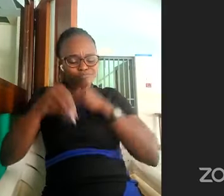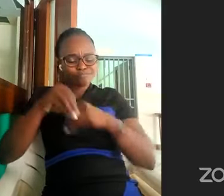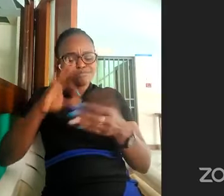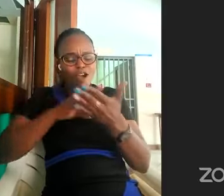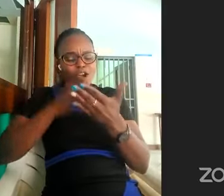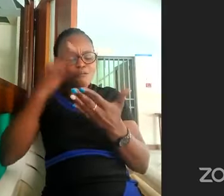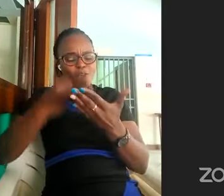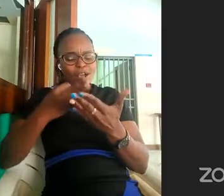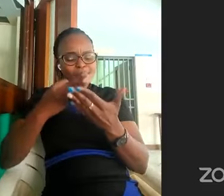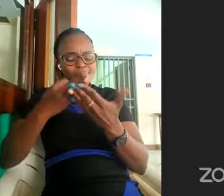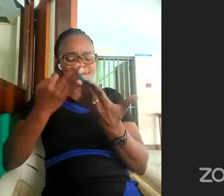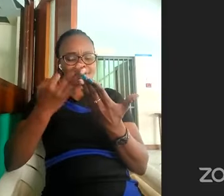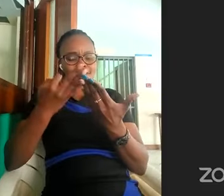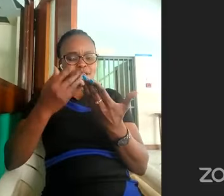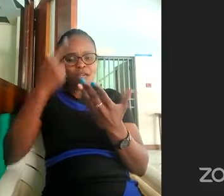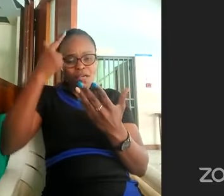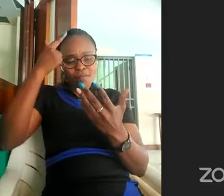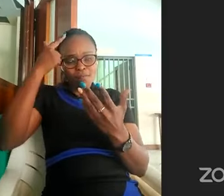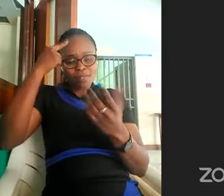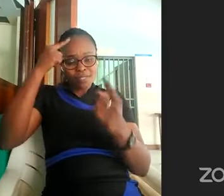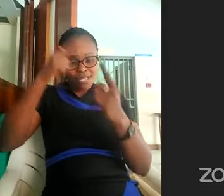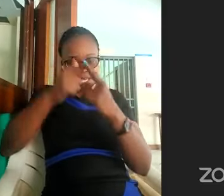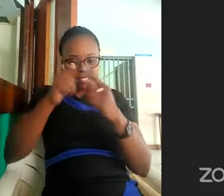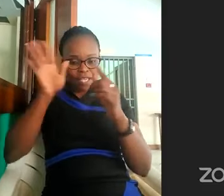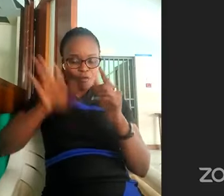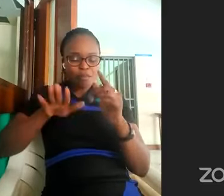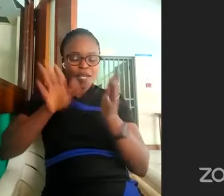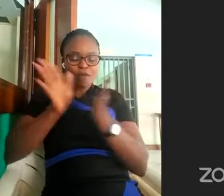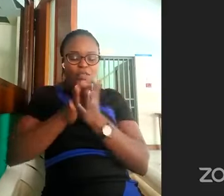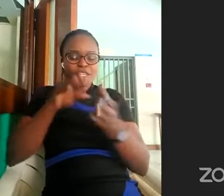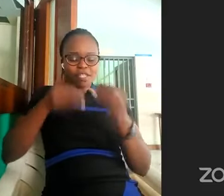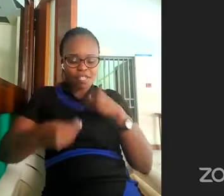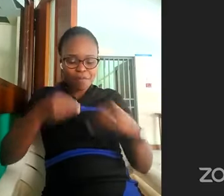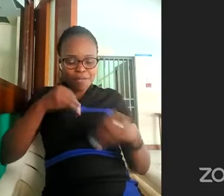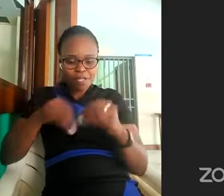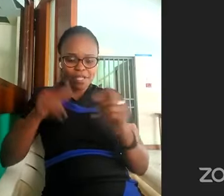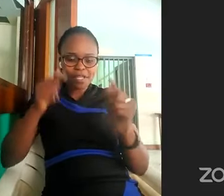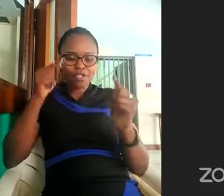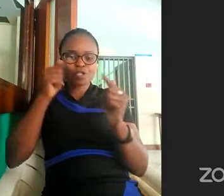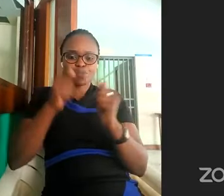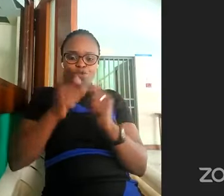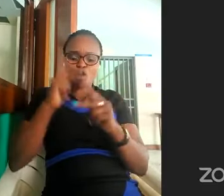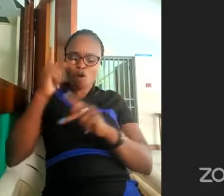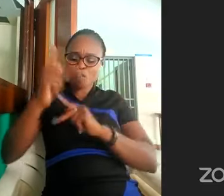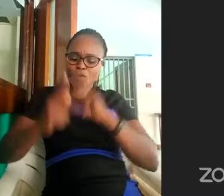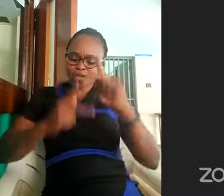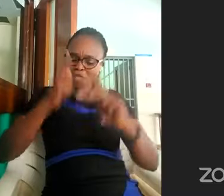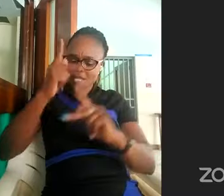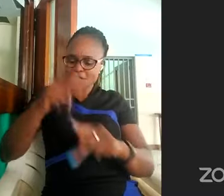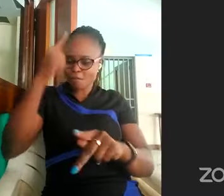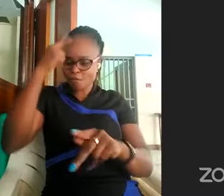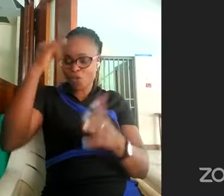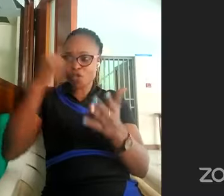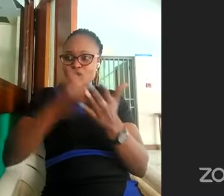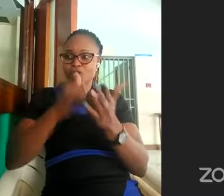women with disabilities, the extortion in the process to ensure inclusion, delayed or denied justice are